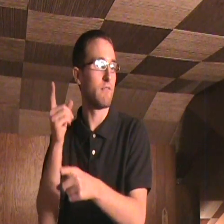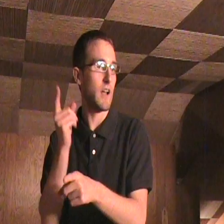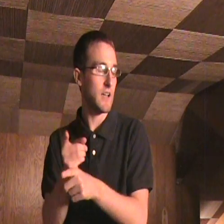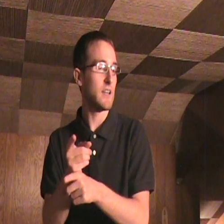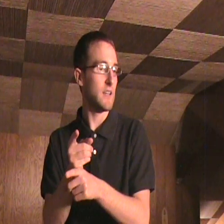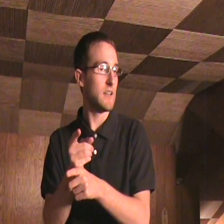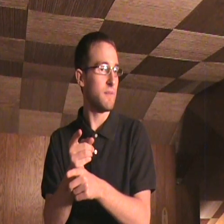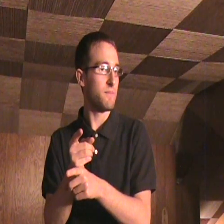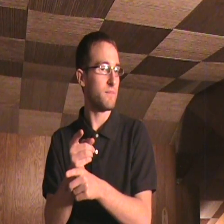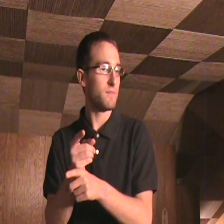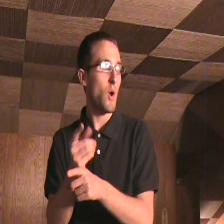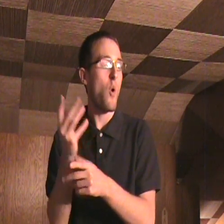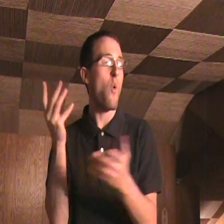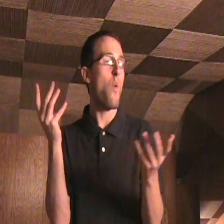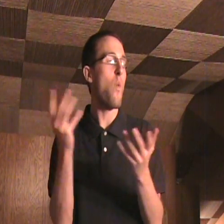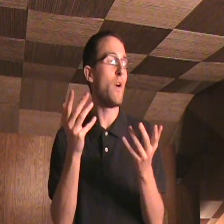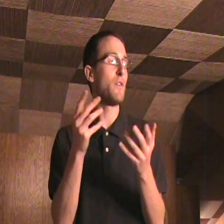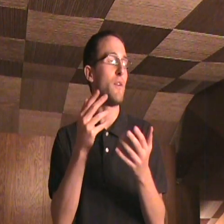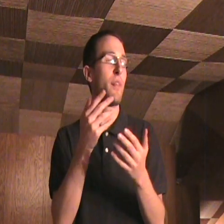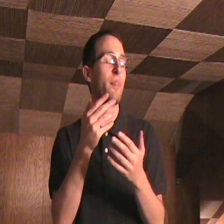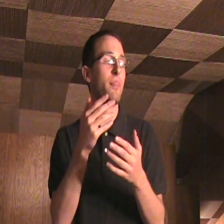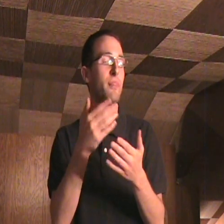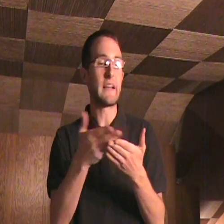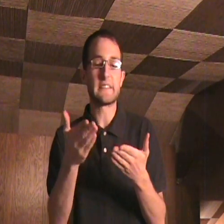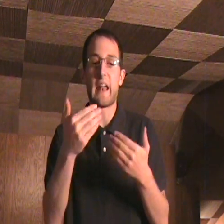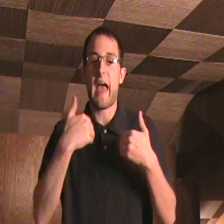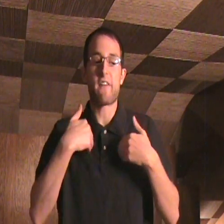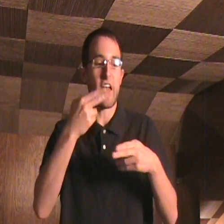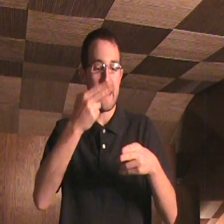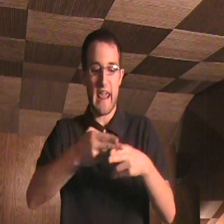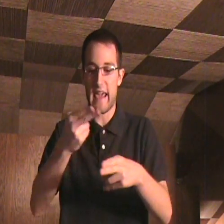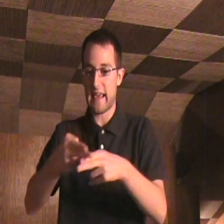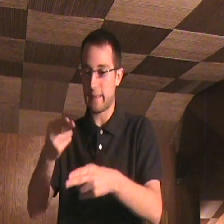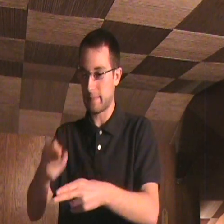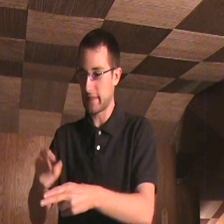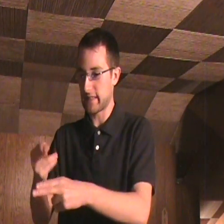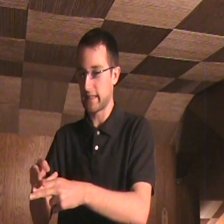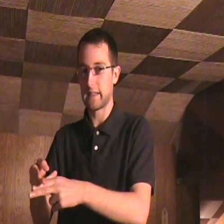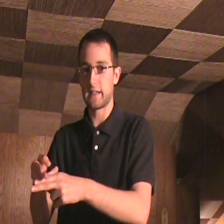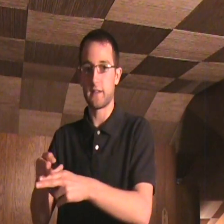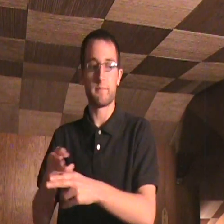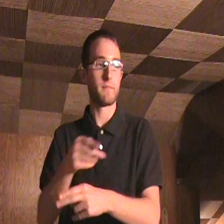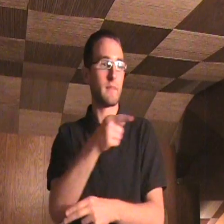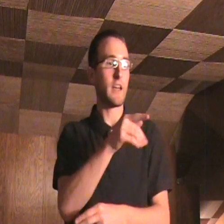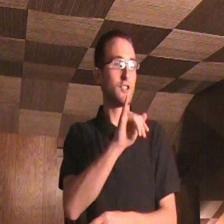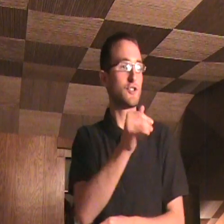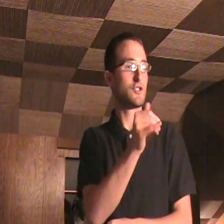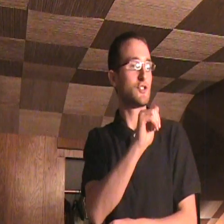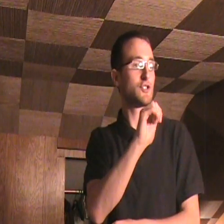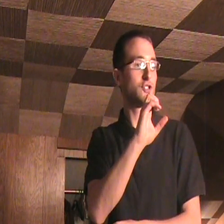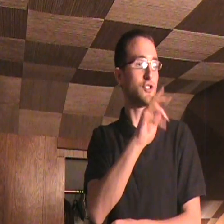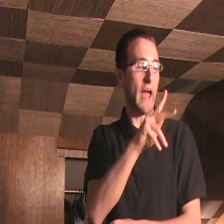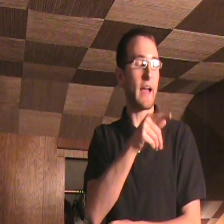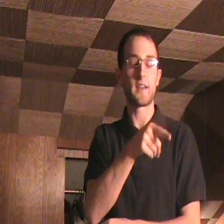What are some things that have names? John? Jack. Who would have that